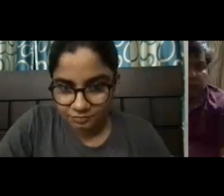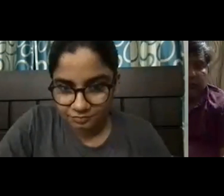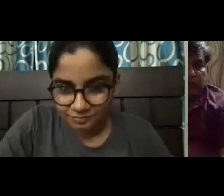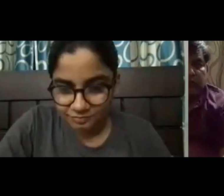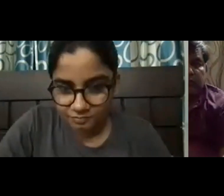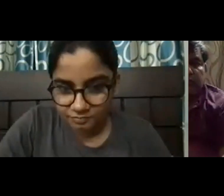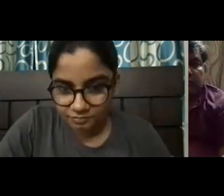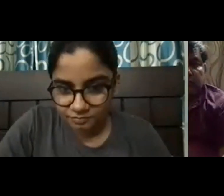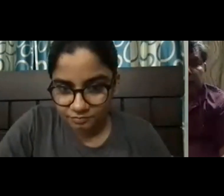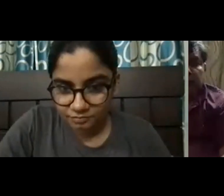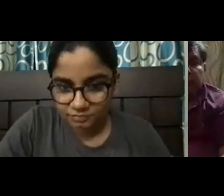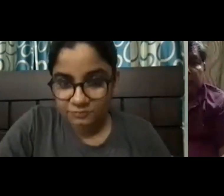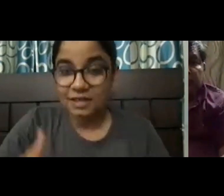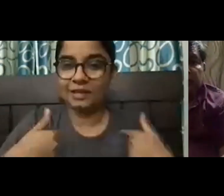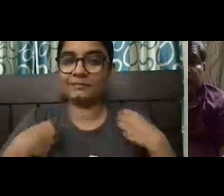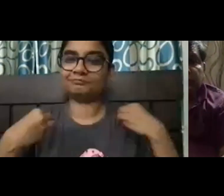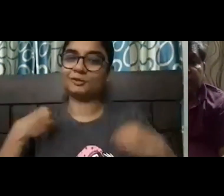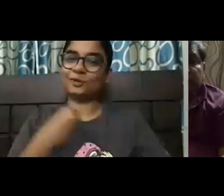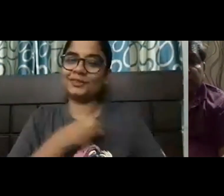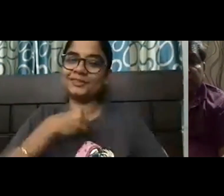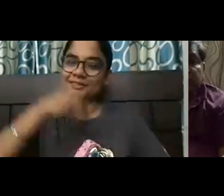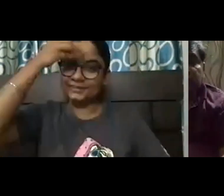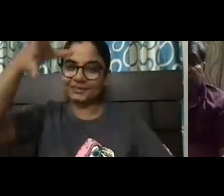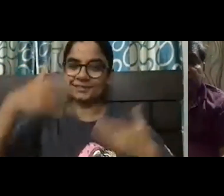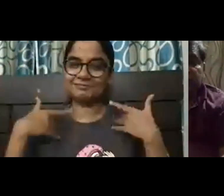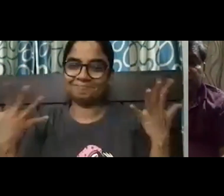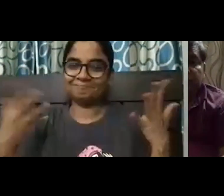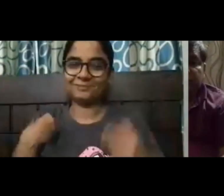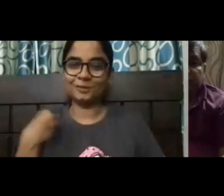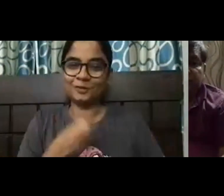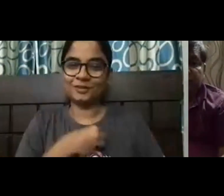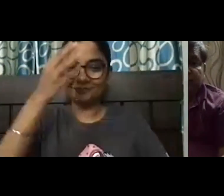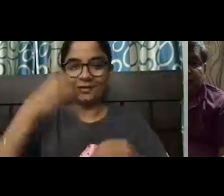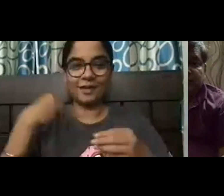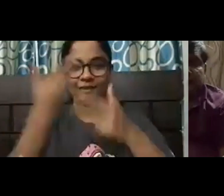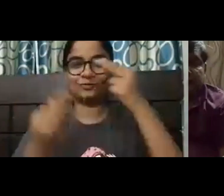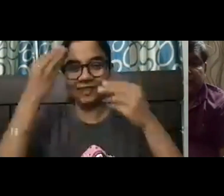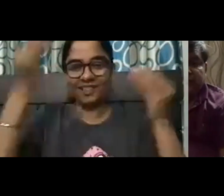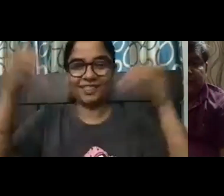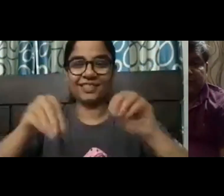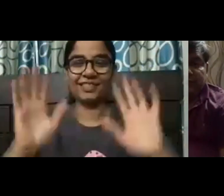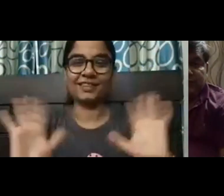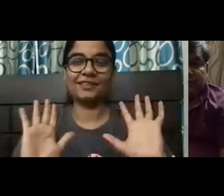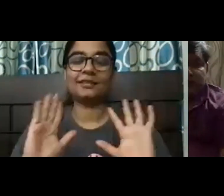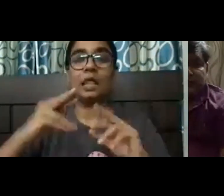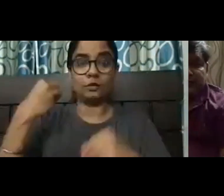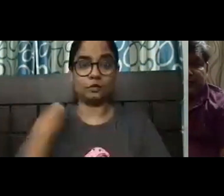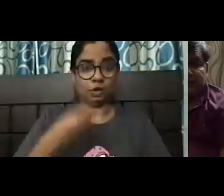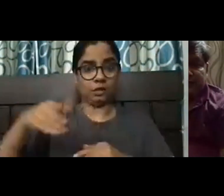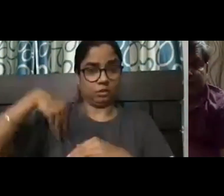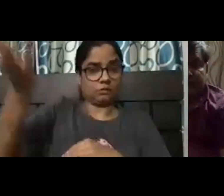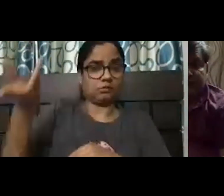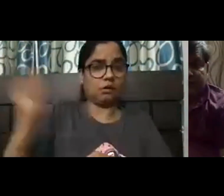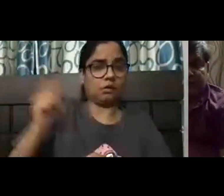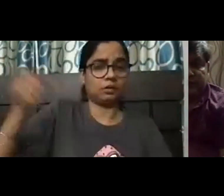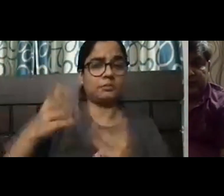He's asking my sugar level goes up and down. So what I can do for it? Charu is saying I'm not a doctor. I cannot suggest anything to